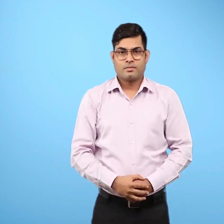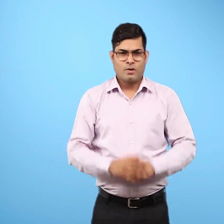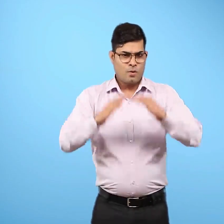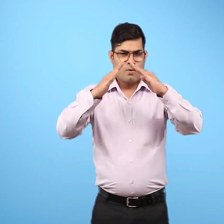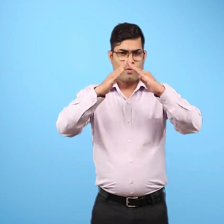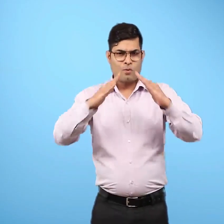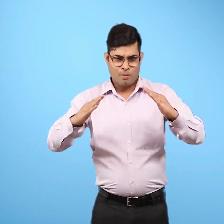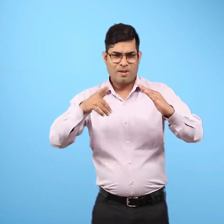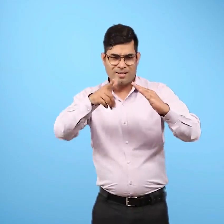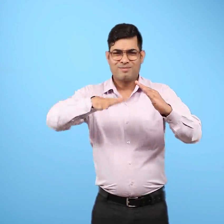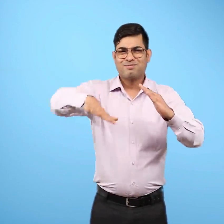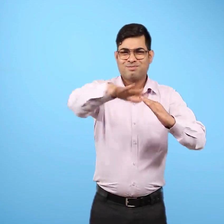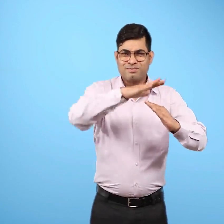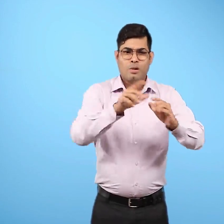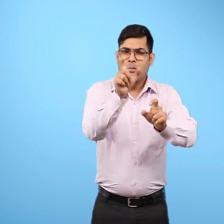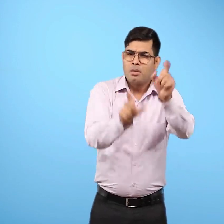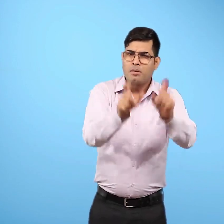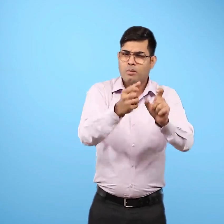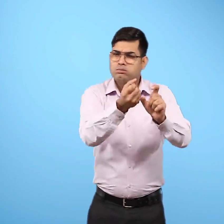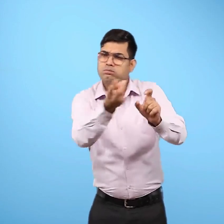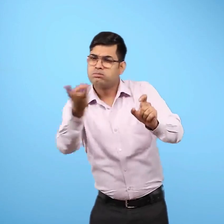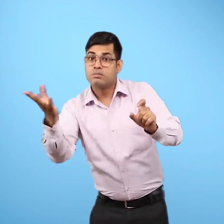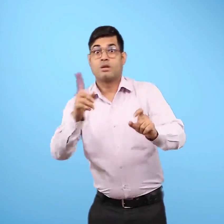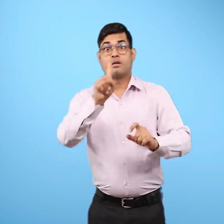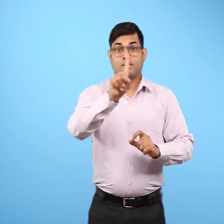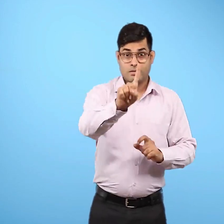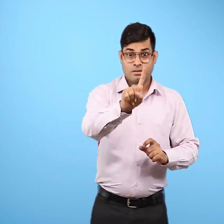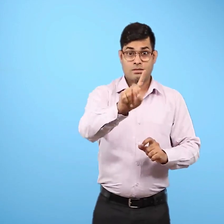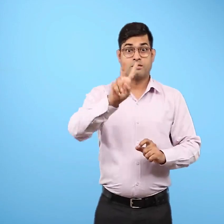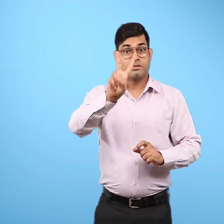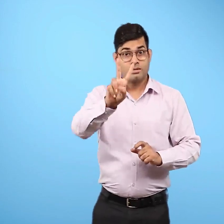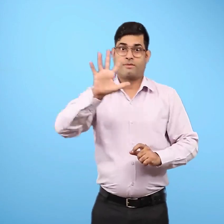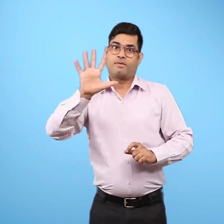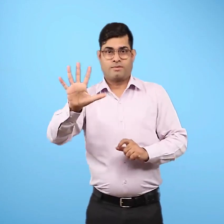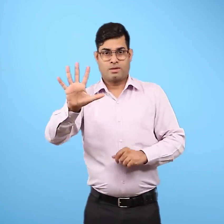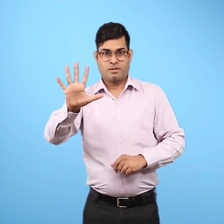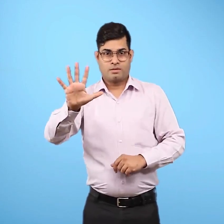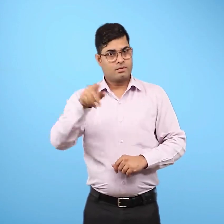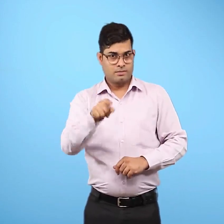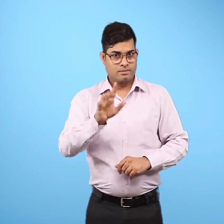If 125 people living in a colony drink 8 glasses of water in a day,